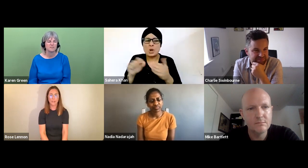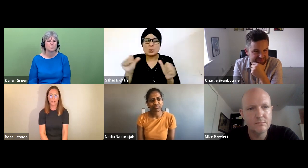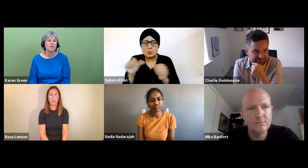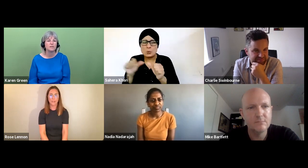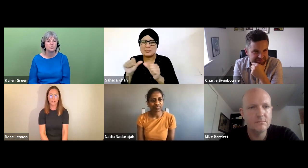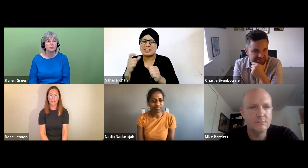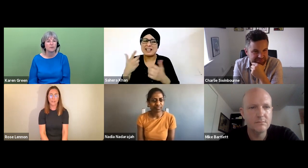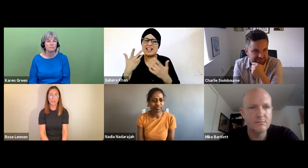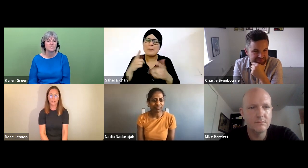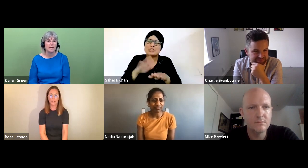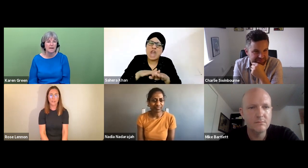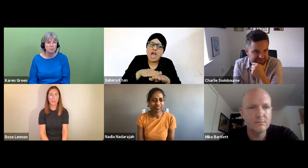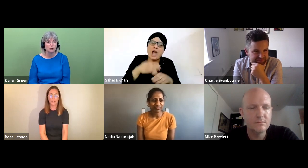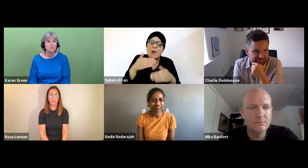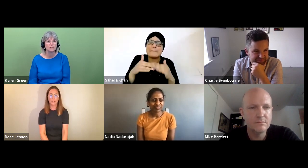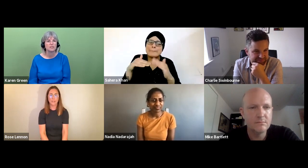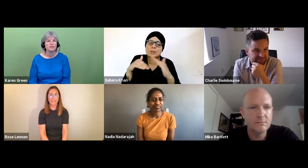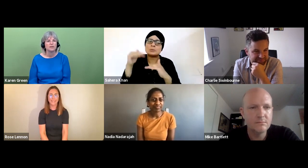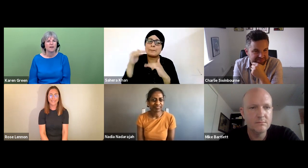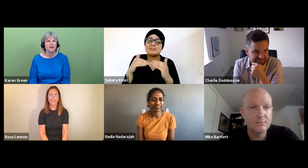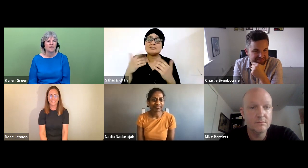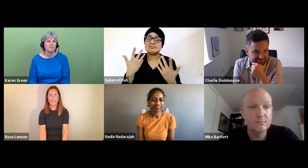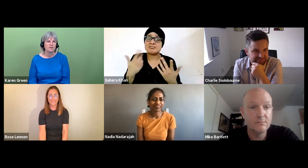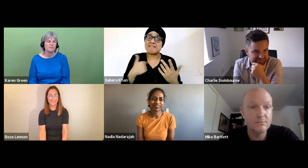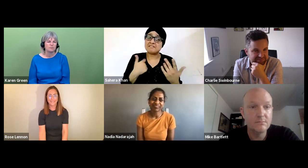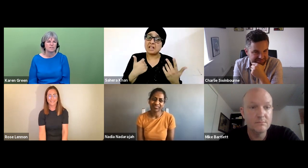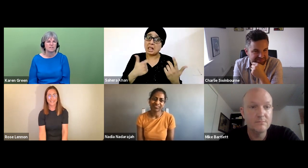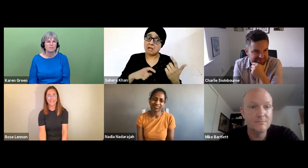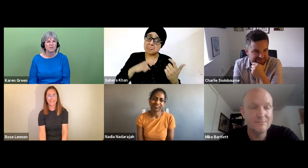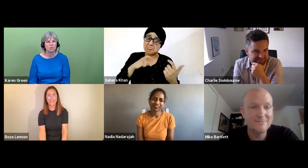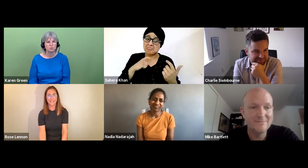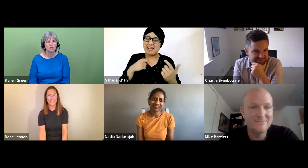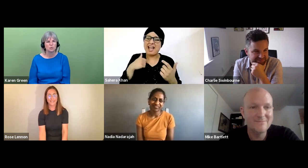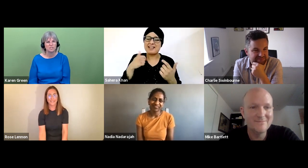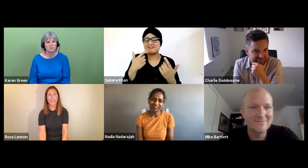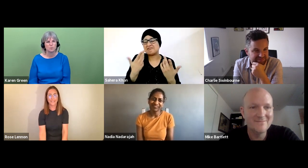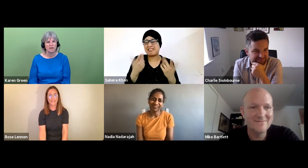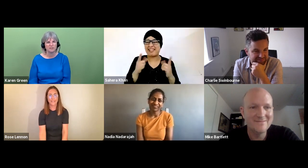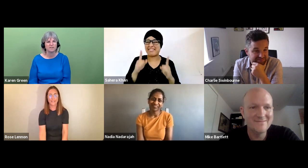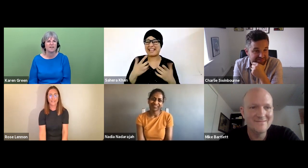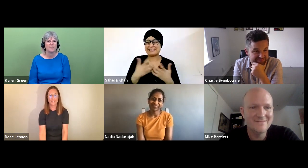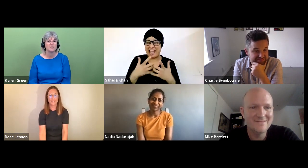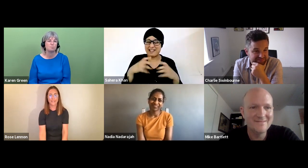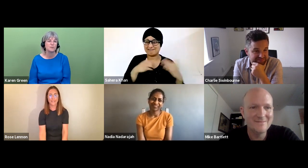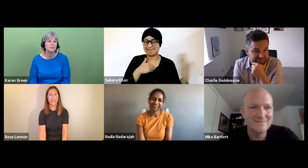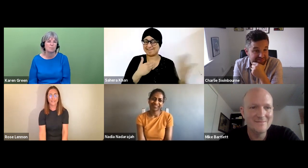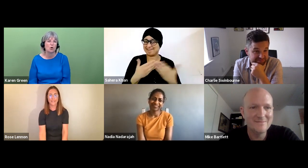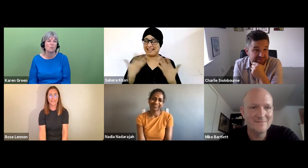I've written 10 books, and I've written some other short stories as well. And that's built up my